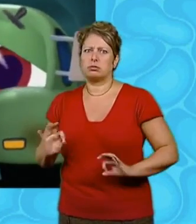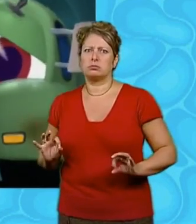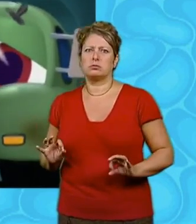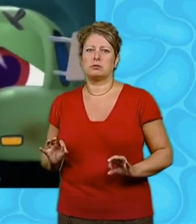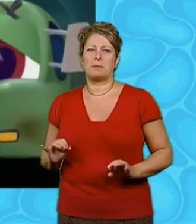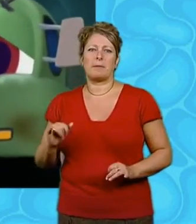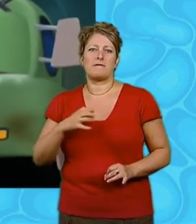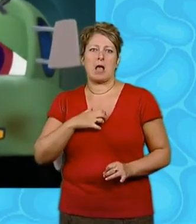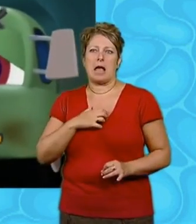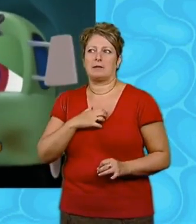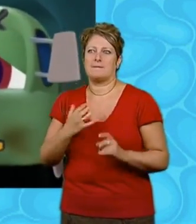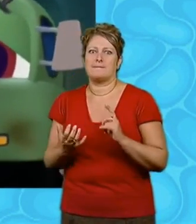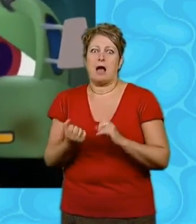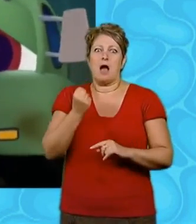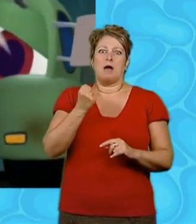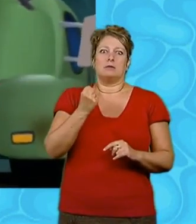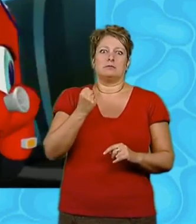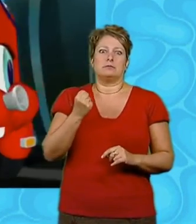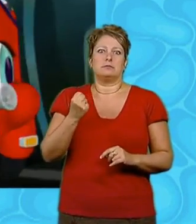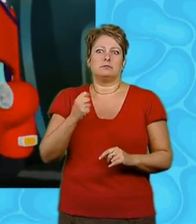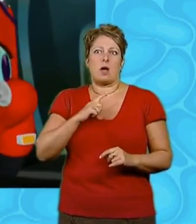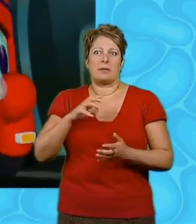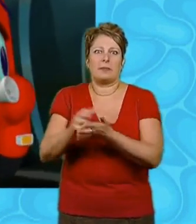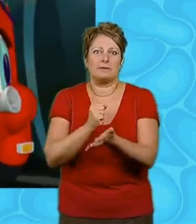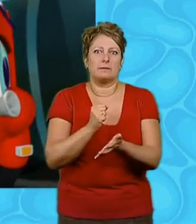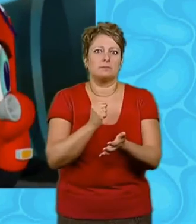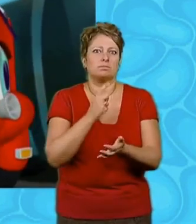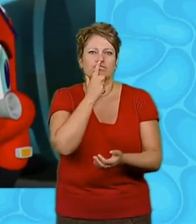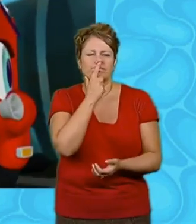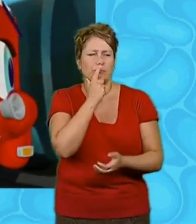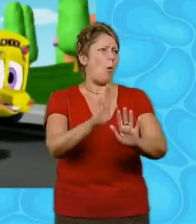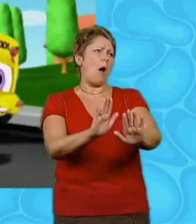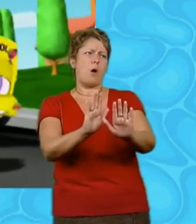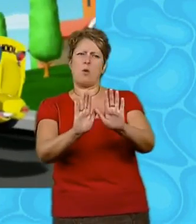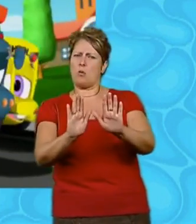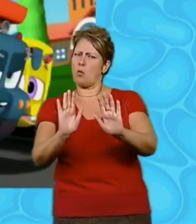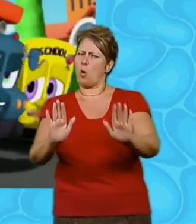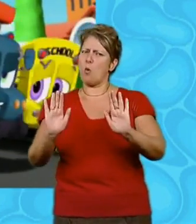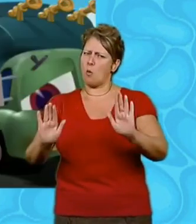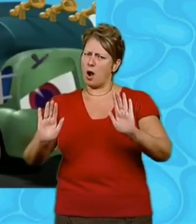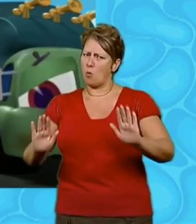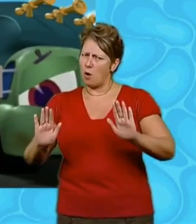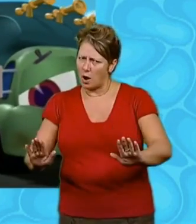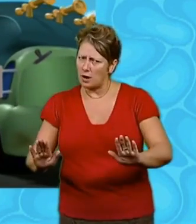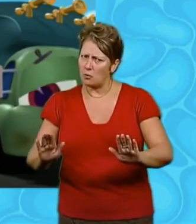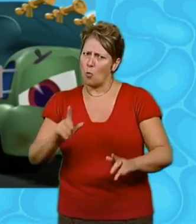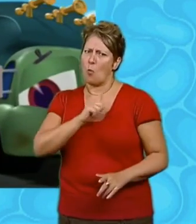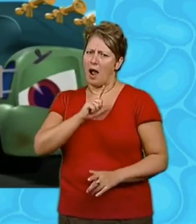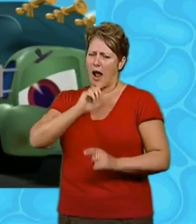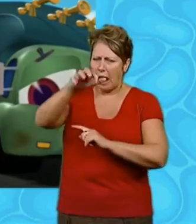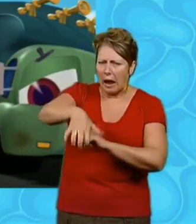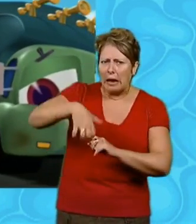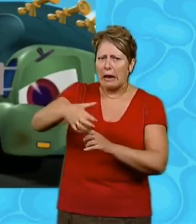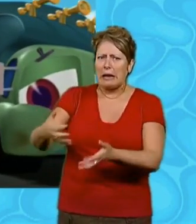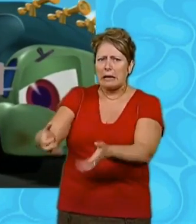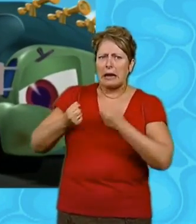was afraid he'd find out she took our things. Hold on, everybody. Just put the brakes on, okay? Why would DJ take all